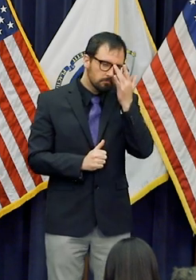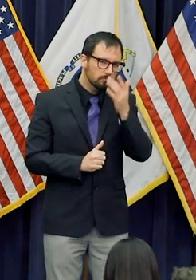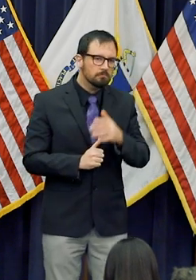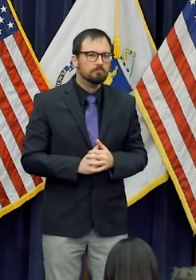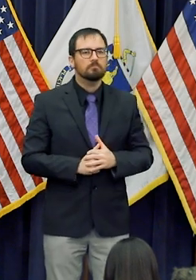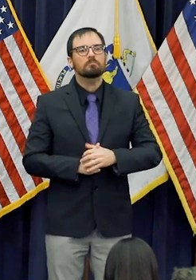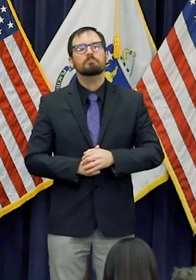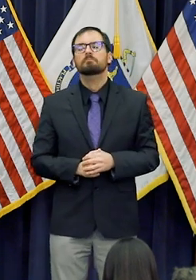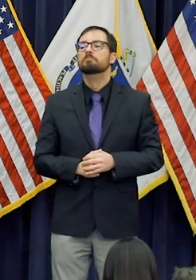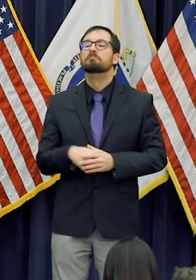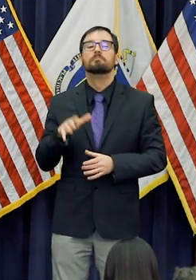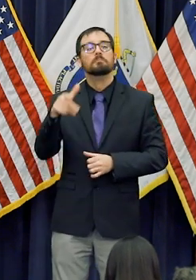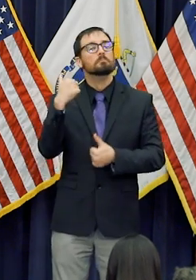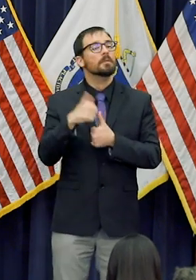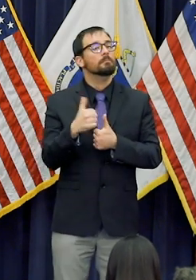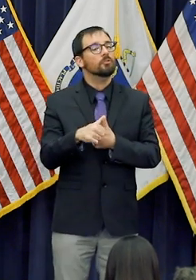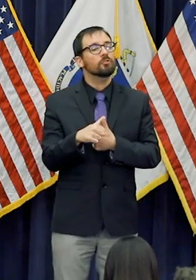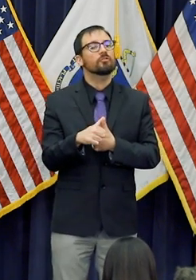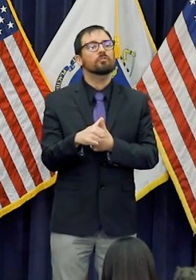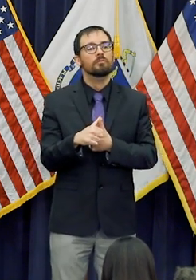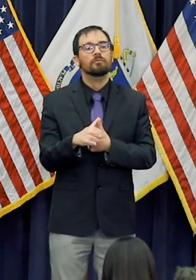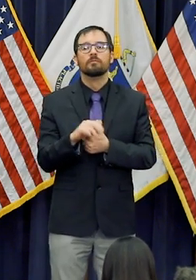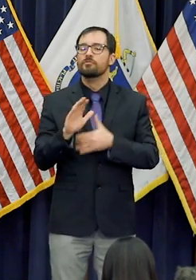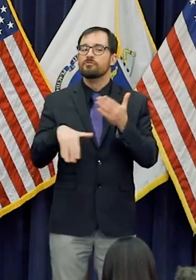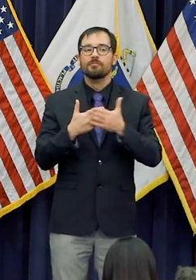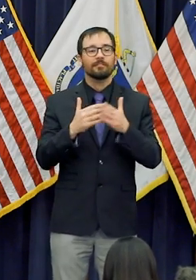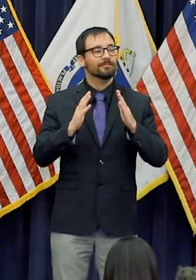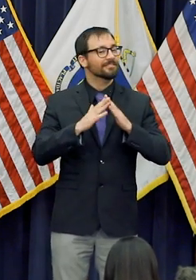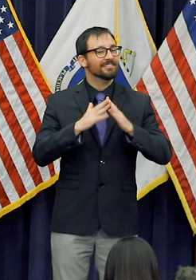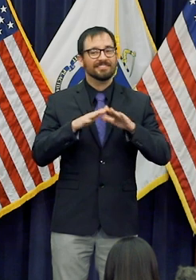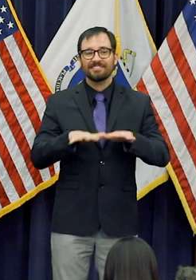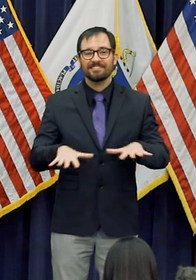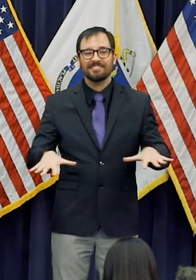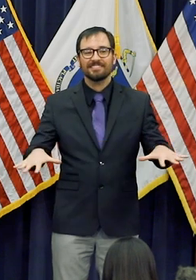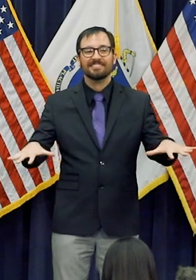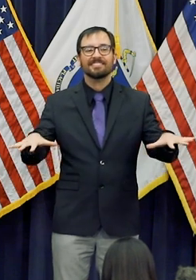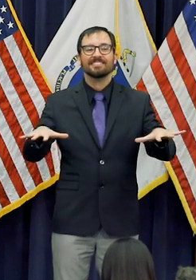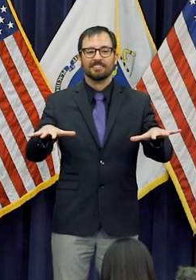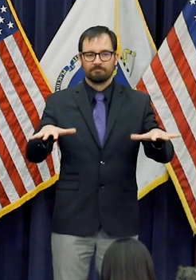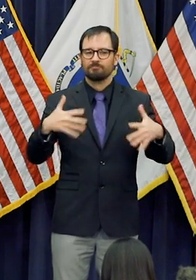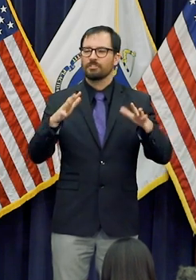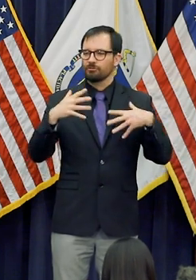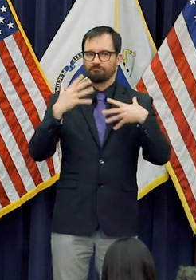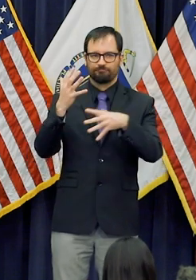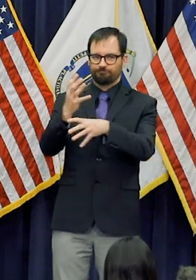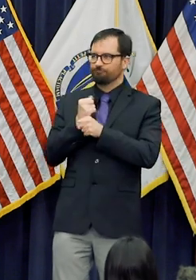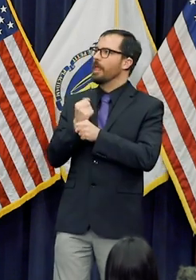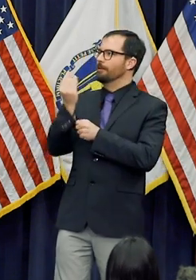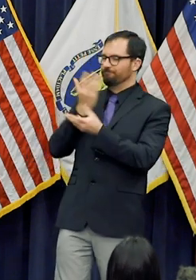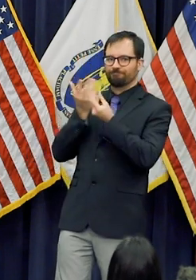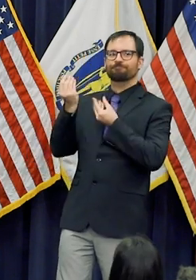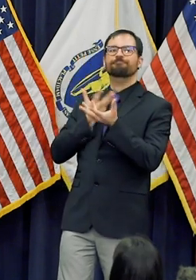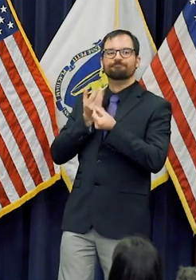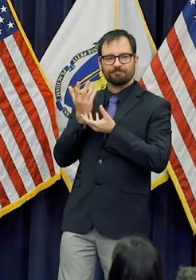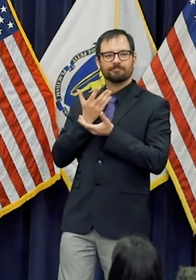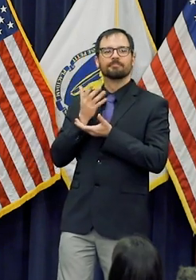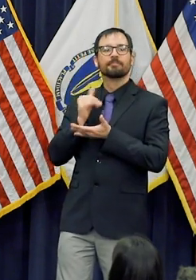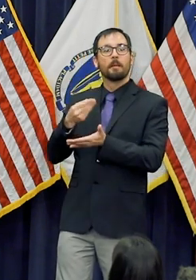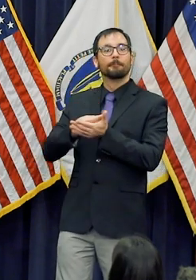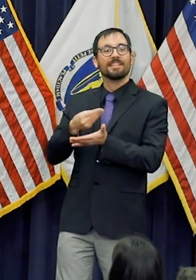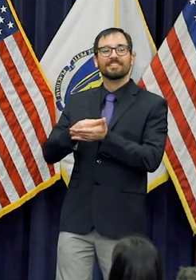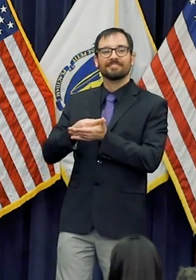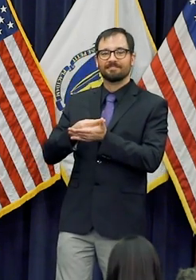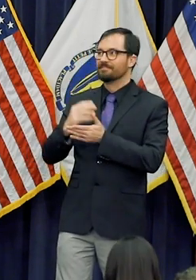that all cities and towns in the Commonwealth have received communication regarding funding for our local boards of health. We intend to release